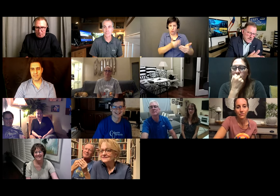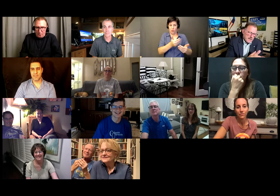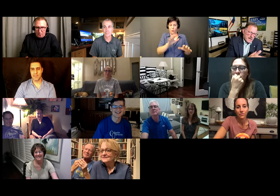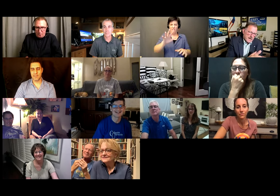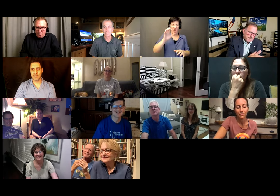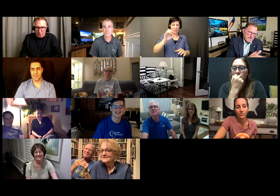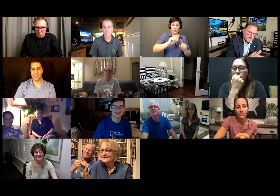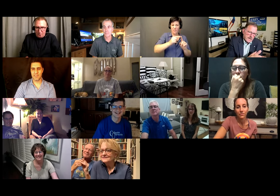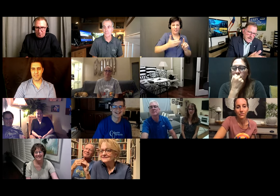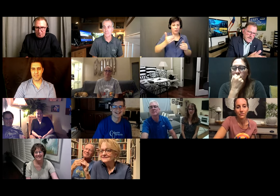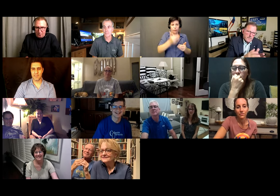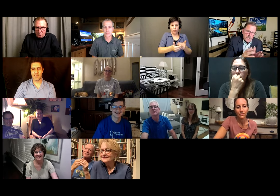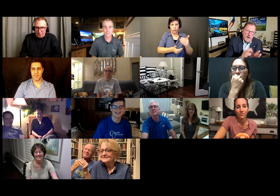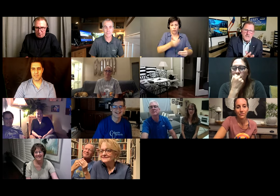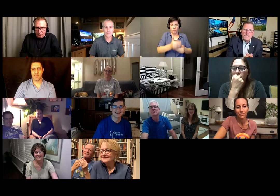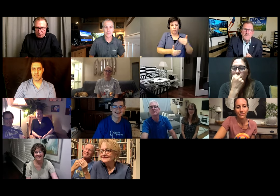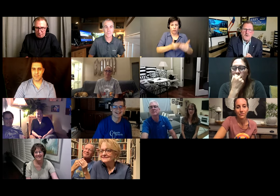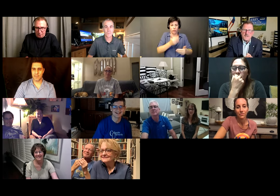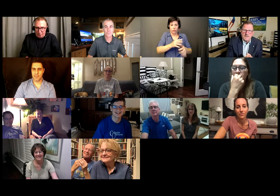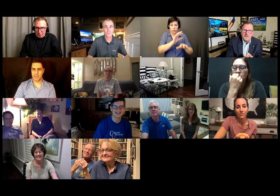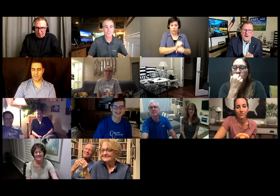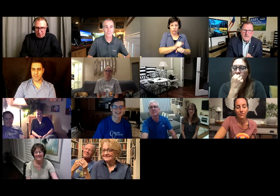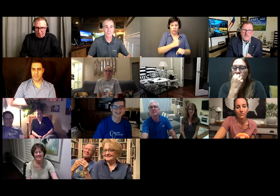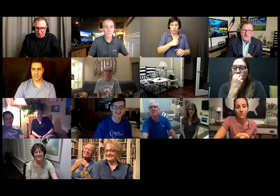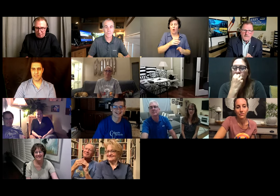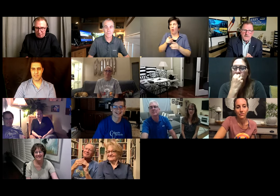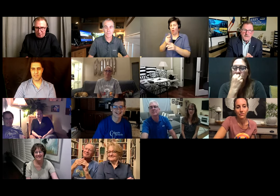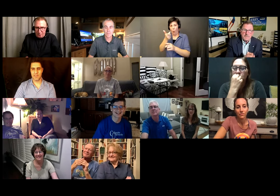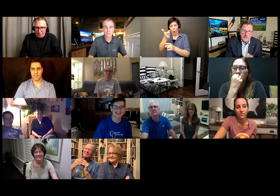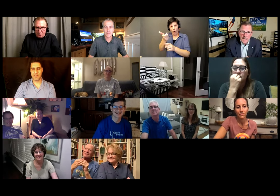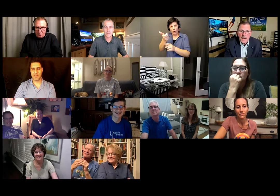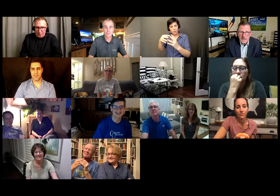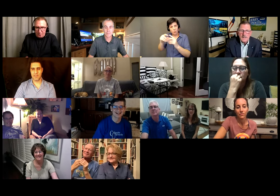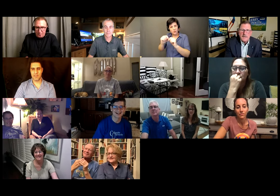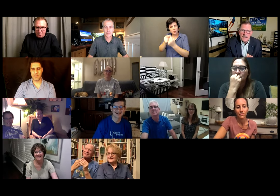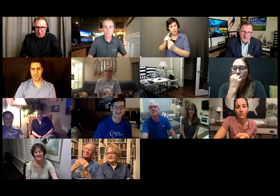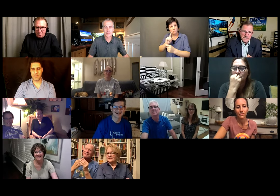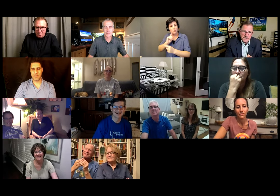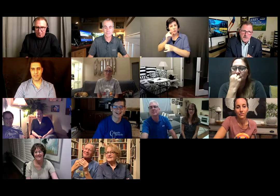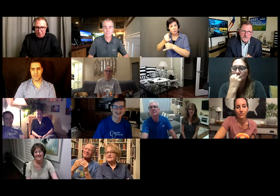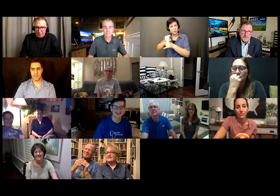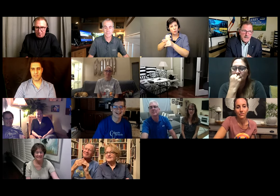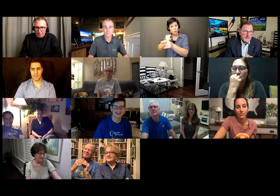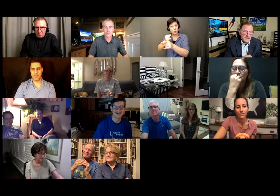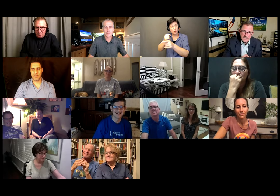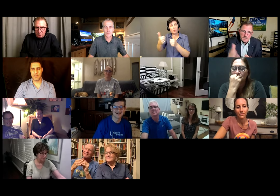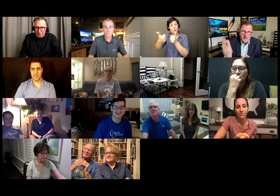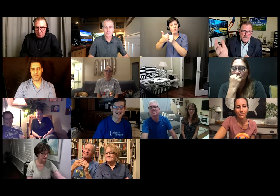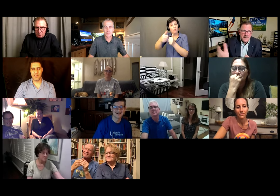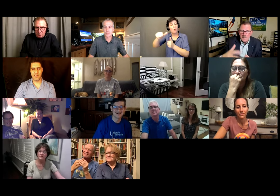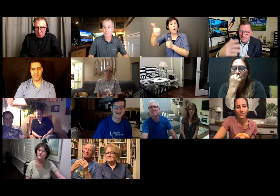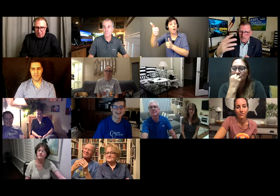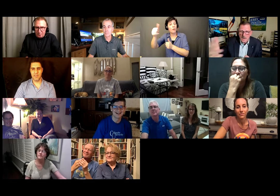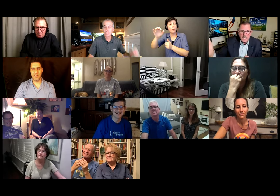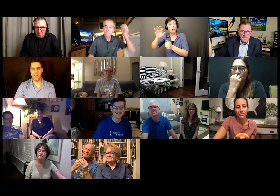moves. And then watching this football team go out on the field and play another football team that is